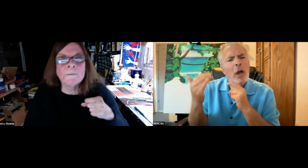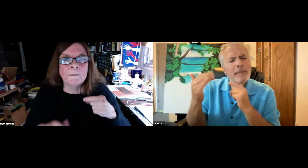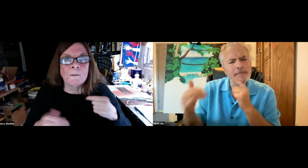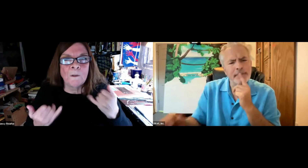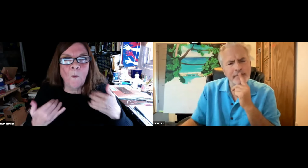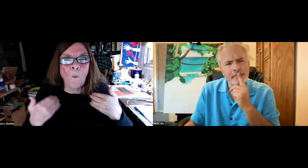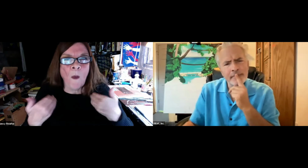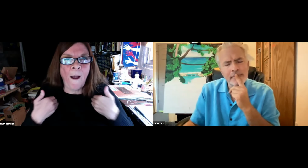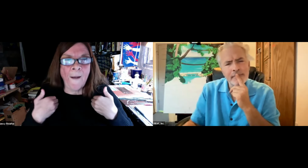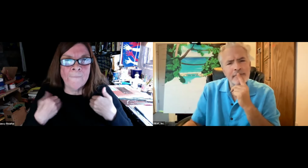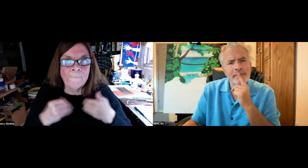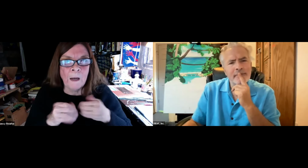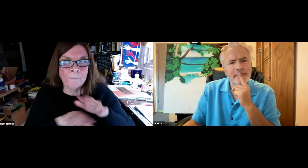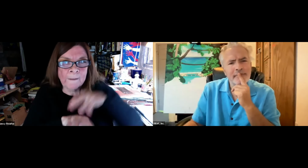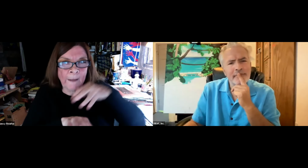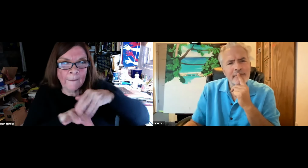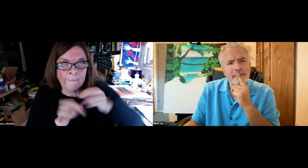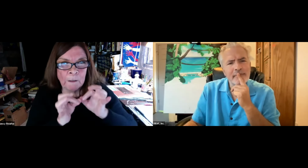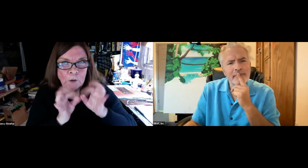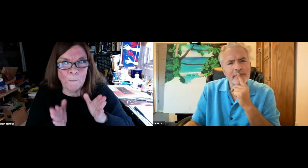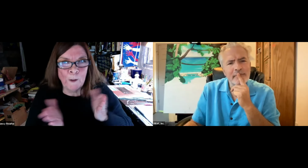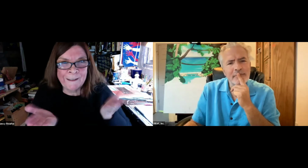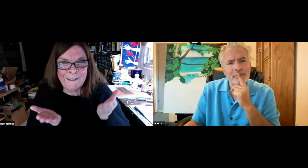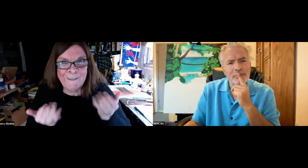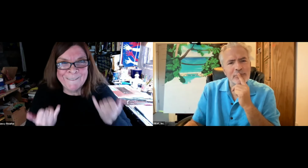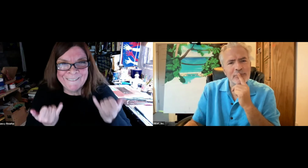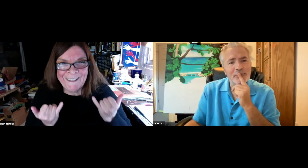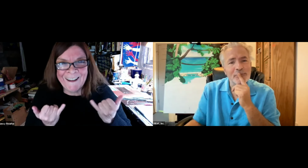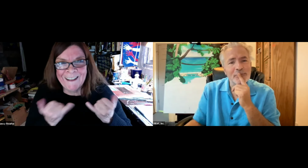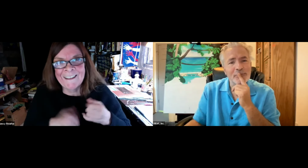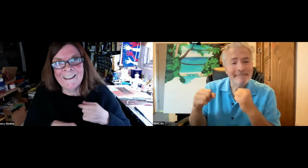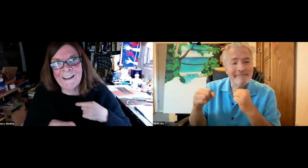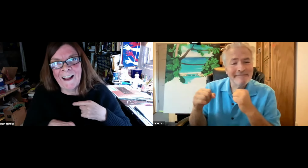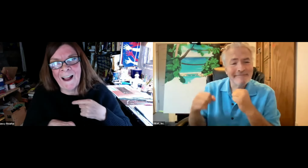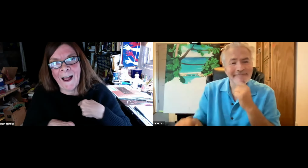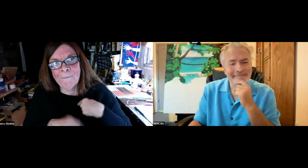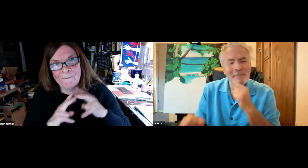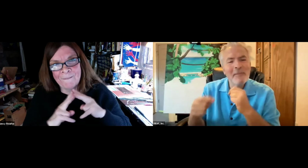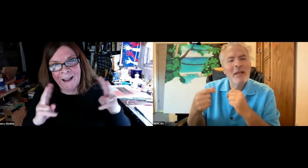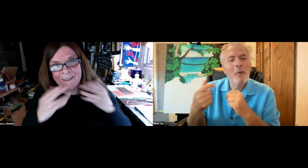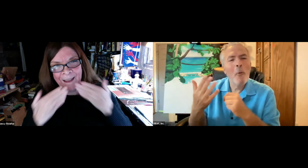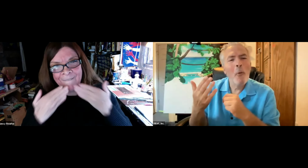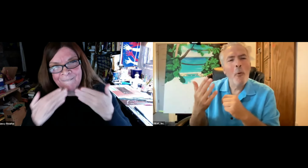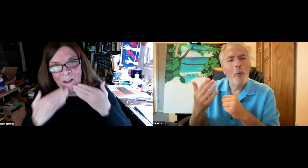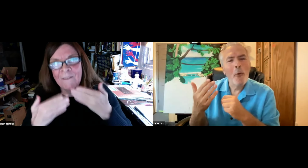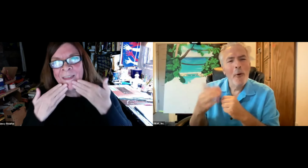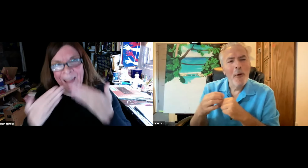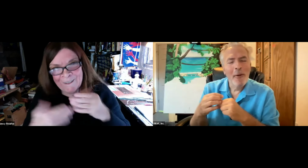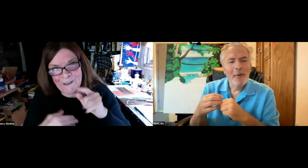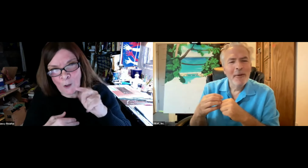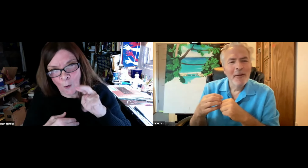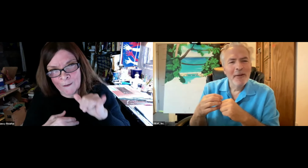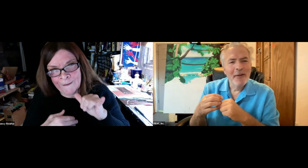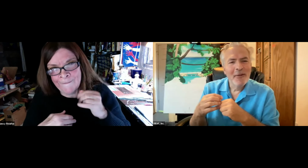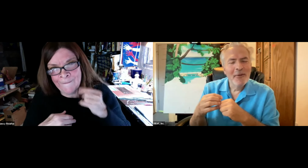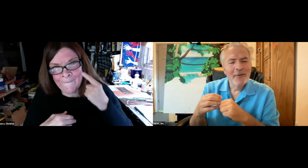about this topic, and why is that? Tony, yes, it does. I did bring in an indigenous interpreter